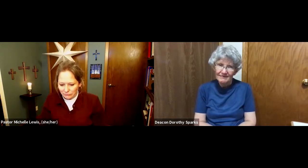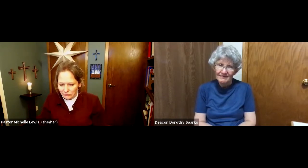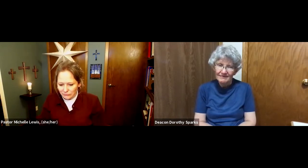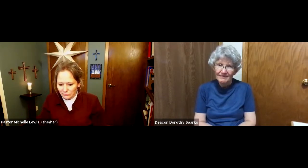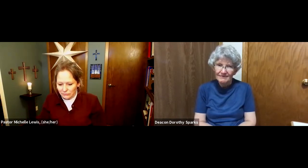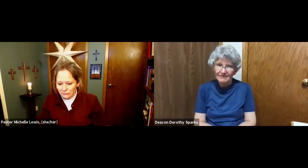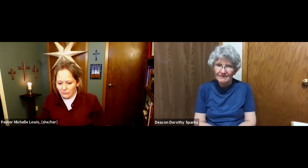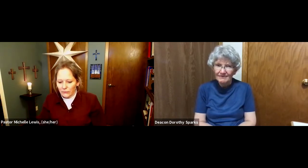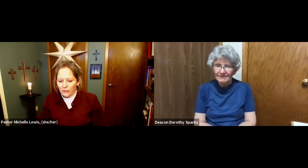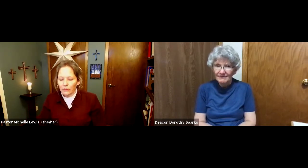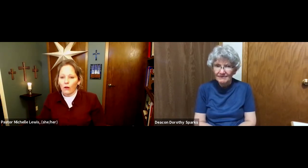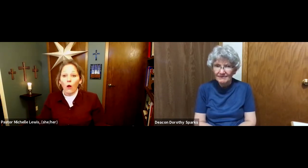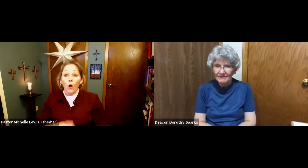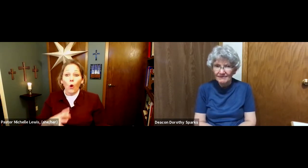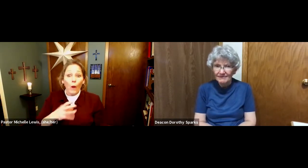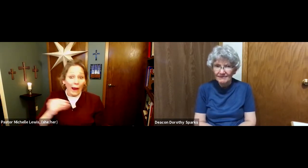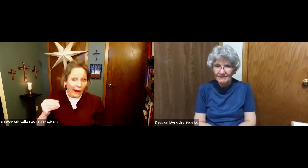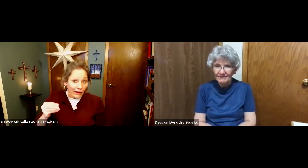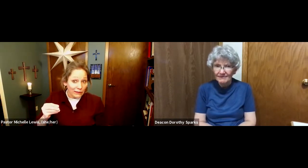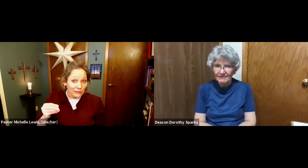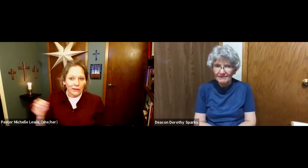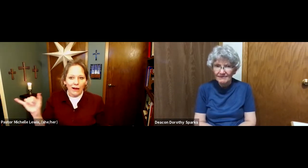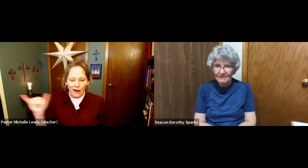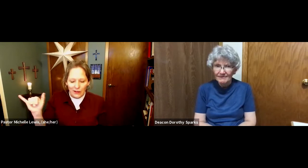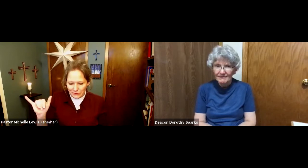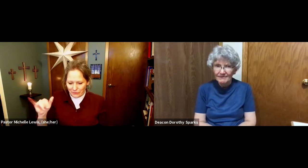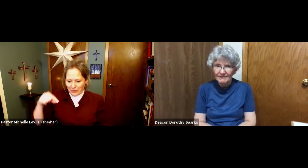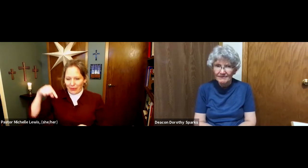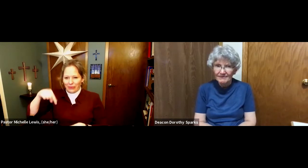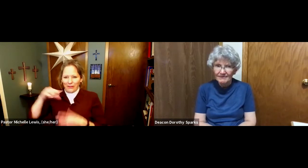writer sets that up against one person. And also,